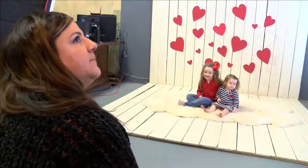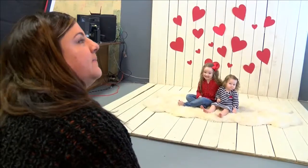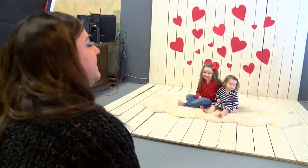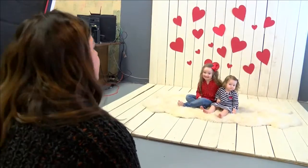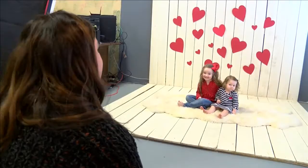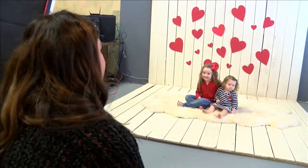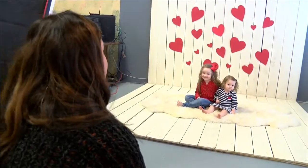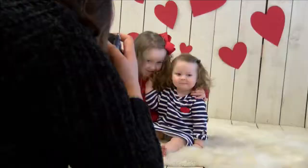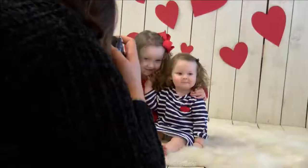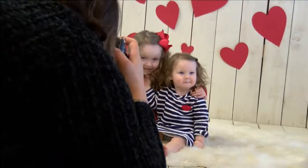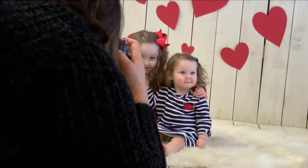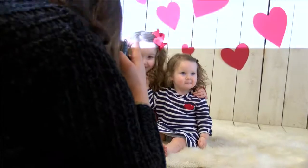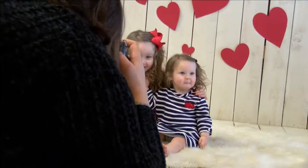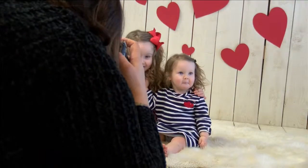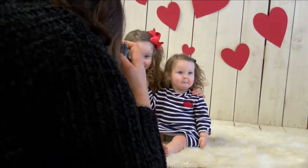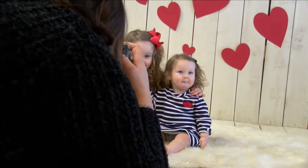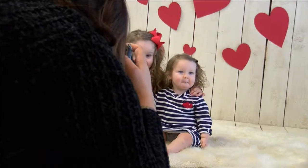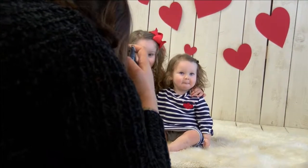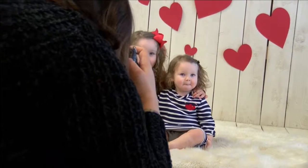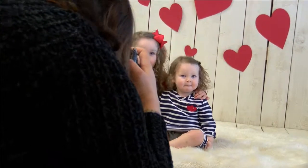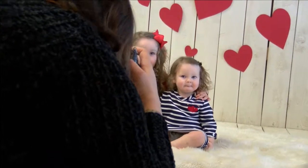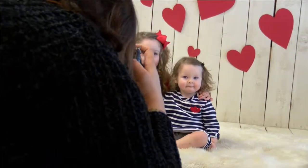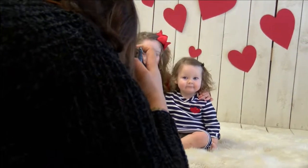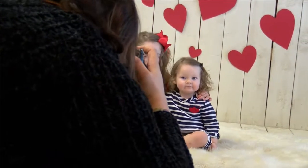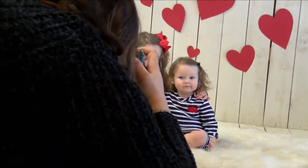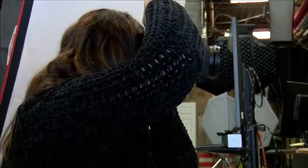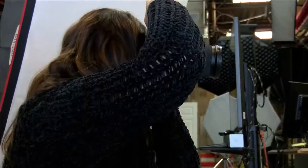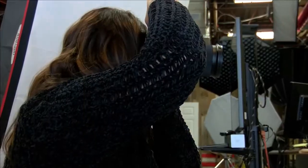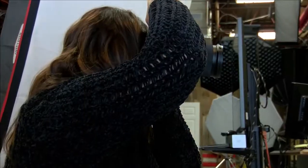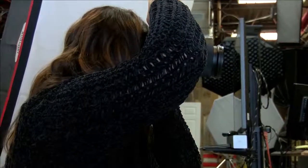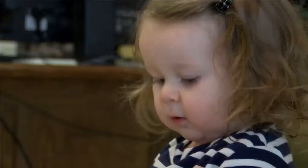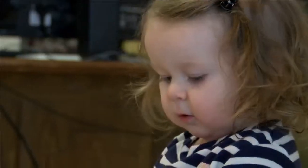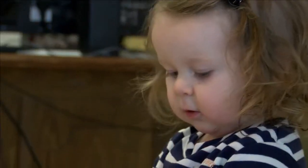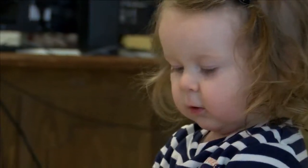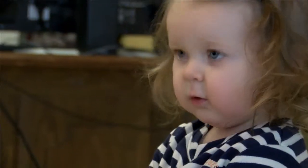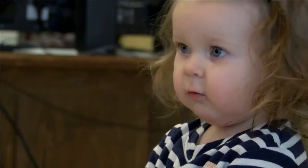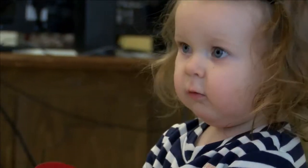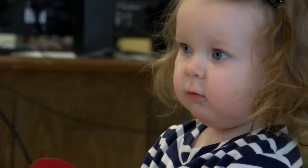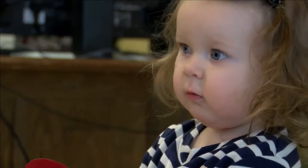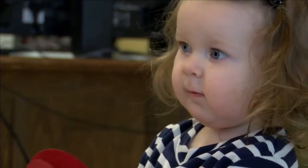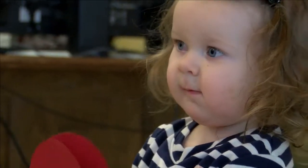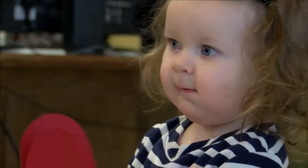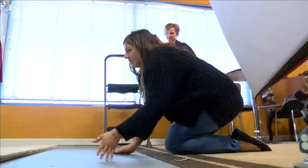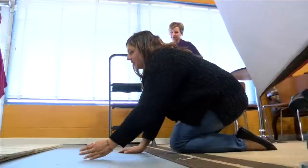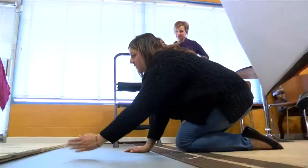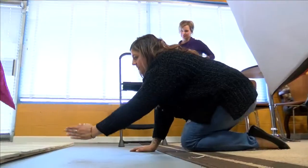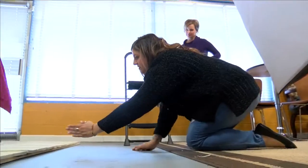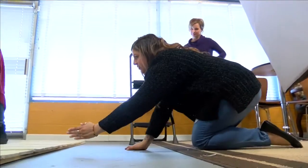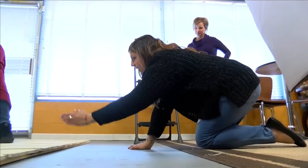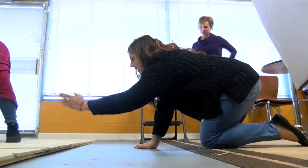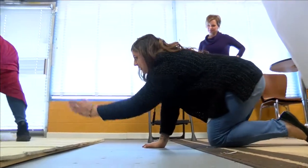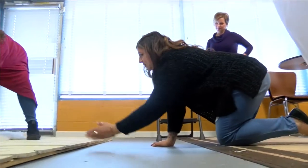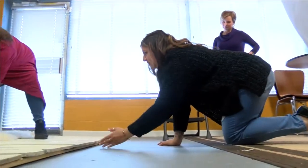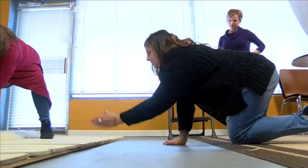easy to get two toddlers to sit still for a photo. There's lots of commotion that comes with it. Between the flashes,